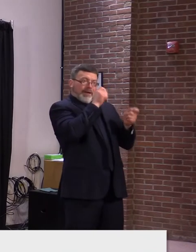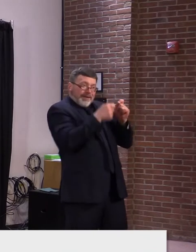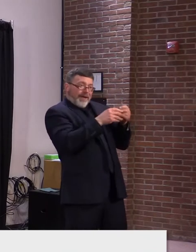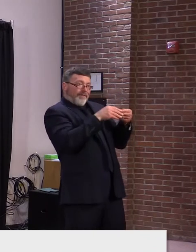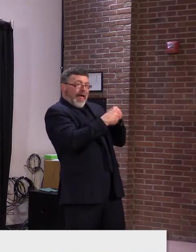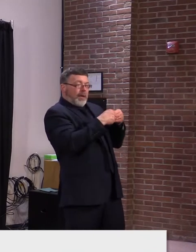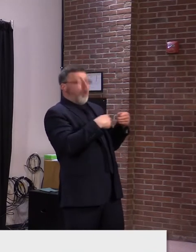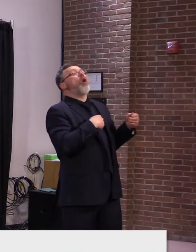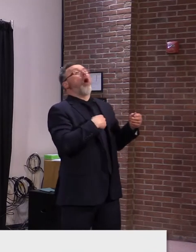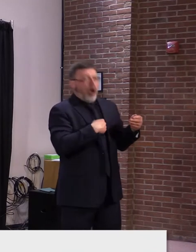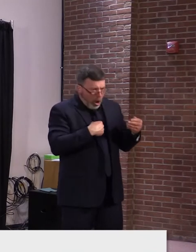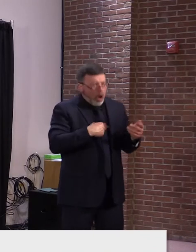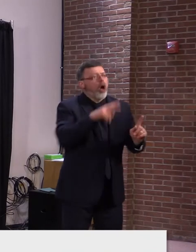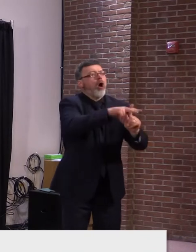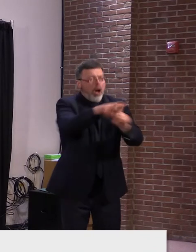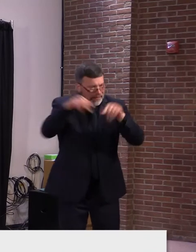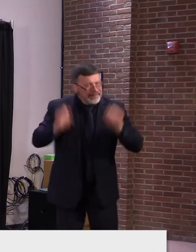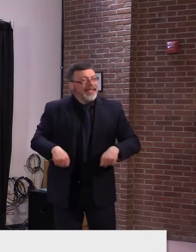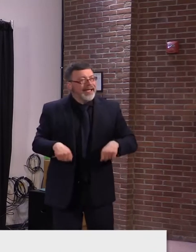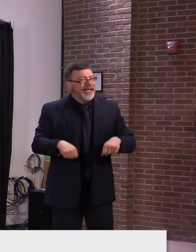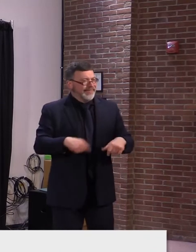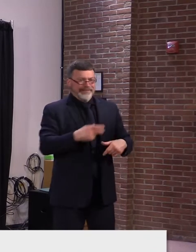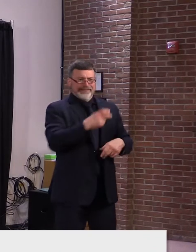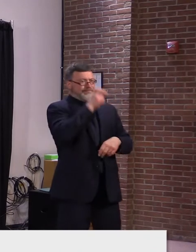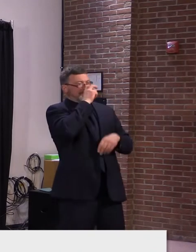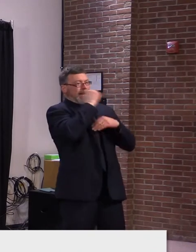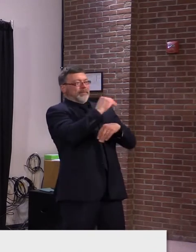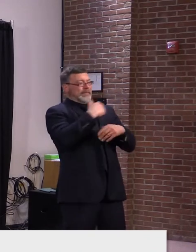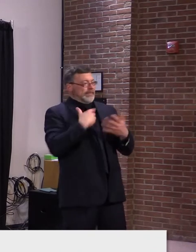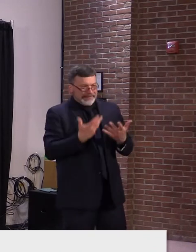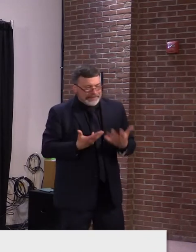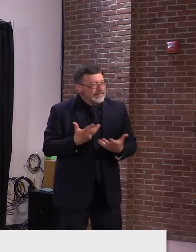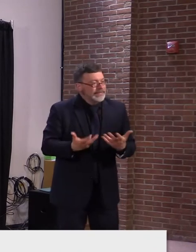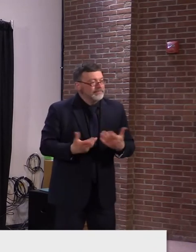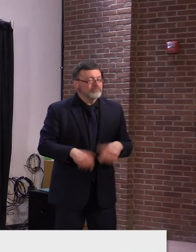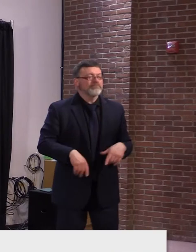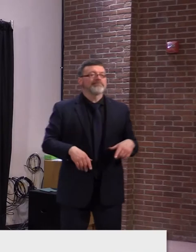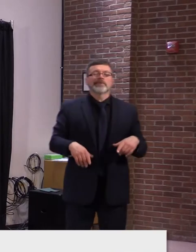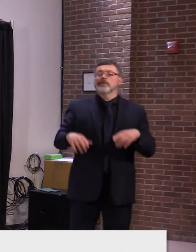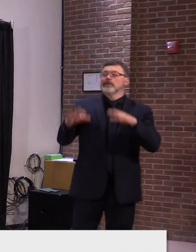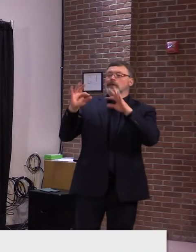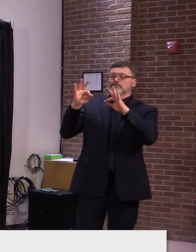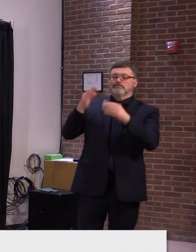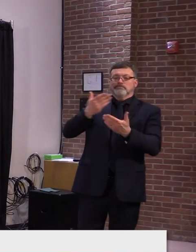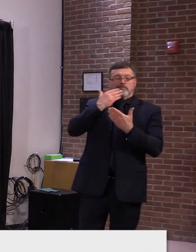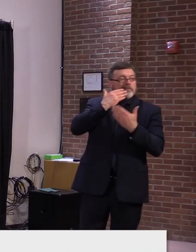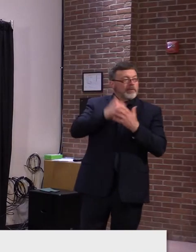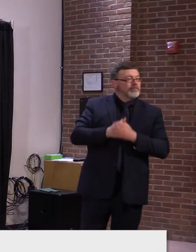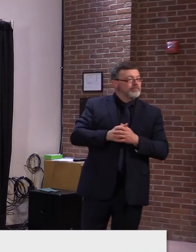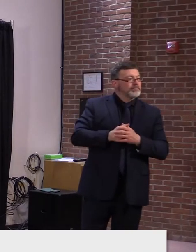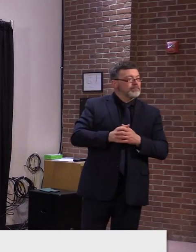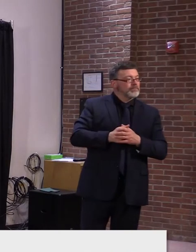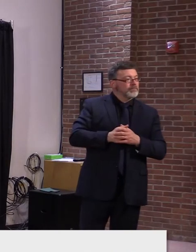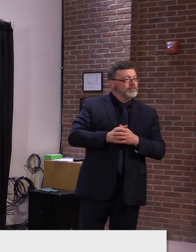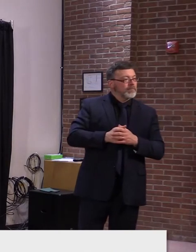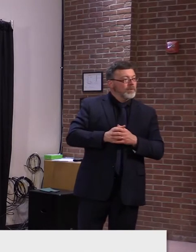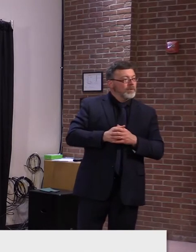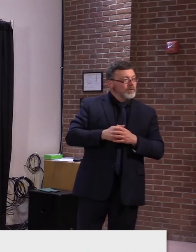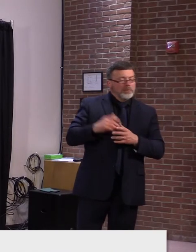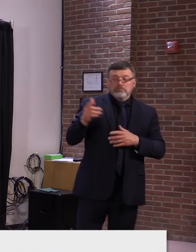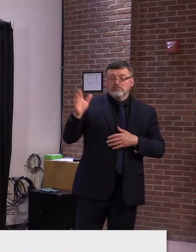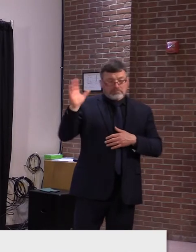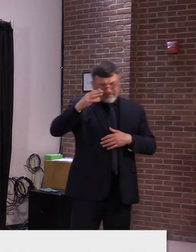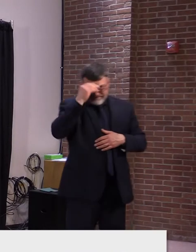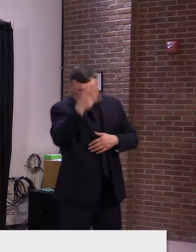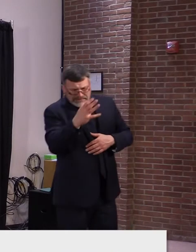Okay, thank you very much. I'll have somebody reach out to you about that. Yeah, Wilson, I'll have Commissioner Hanford give you a call.